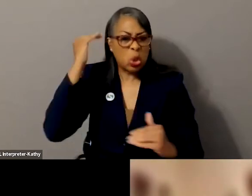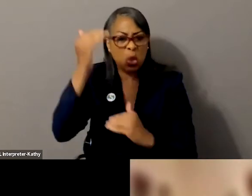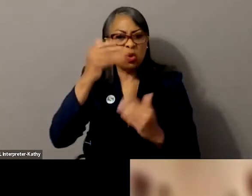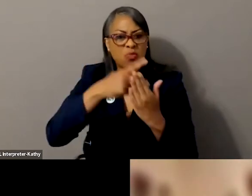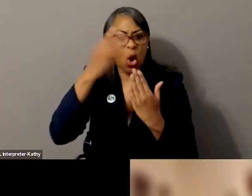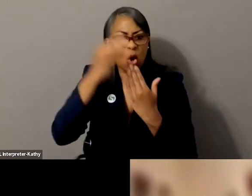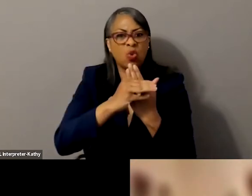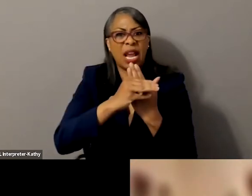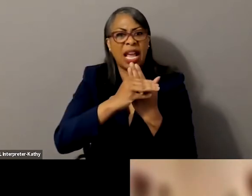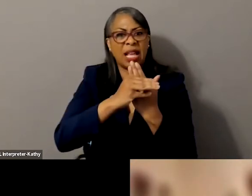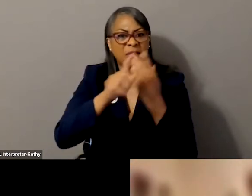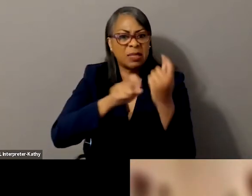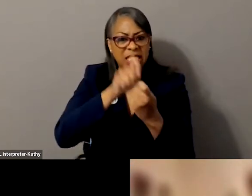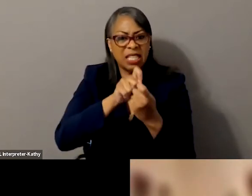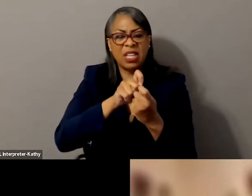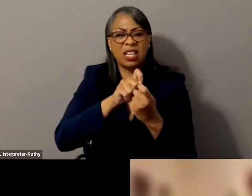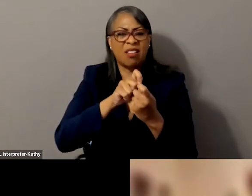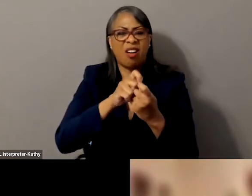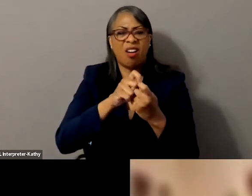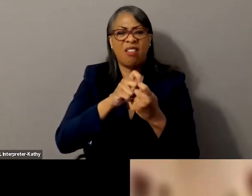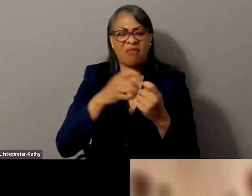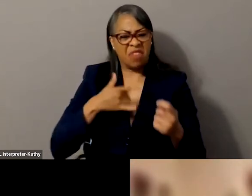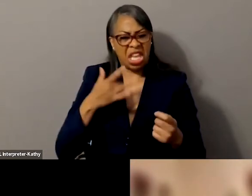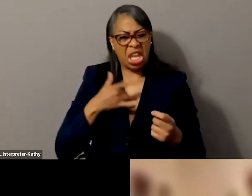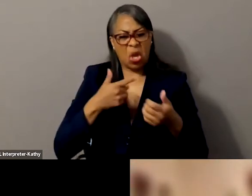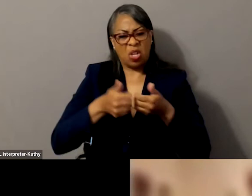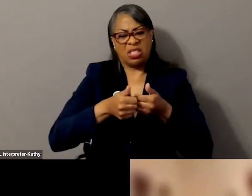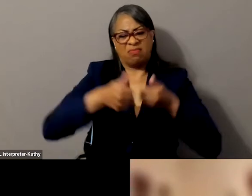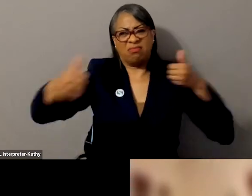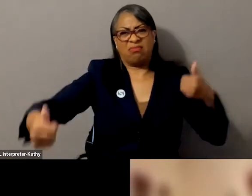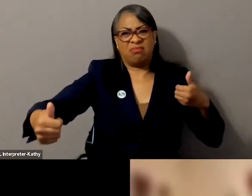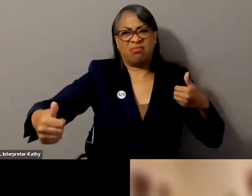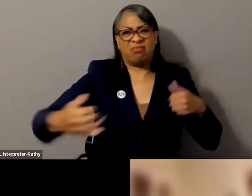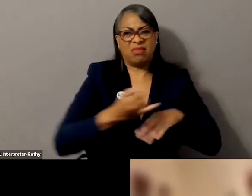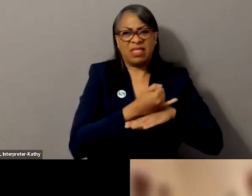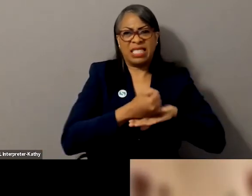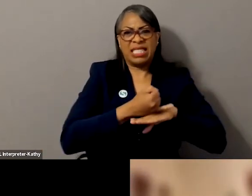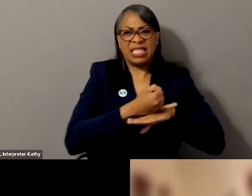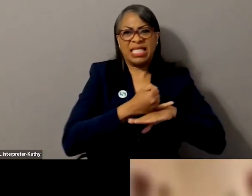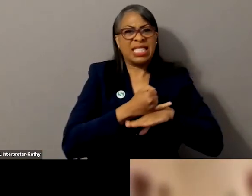siloed, and quite frankly, not sufficiently integrated.